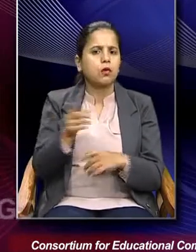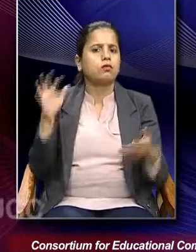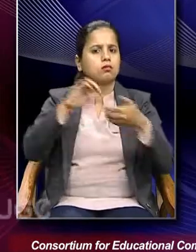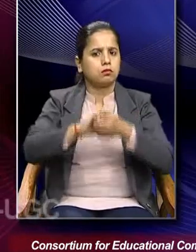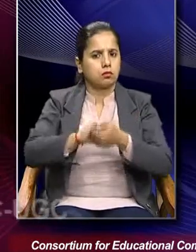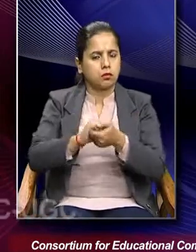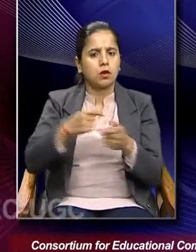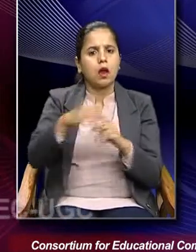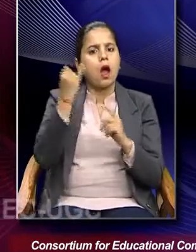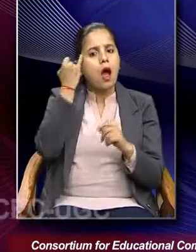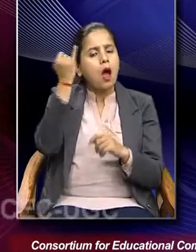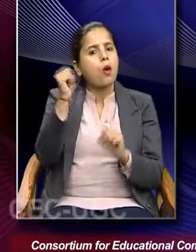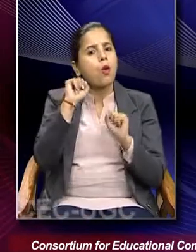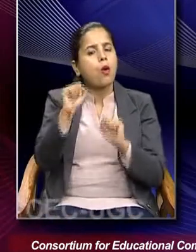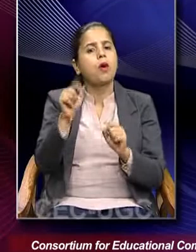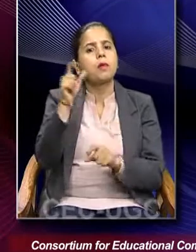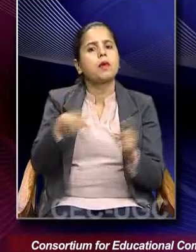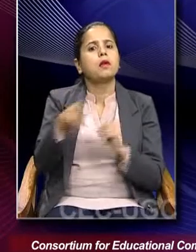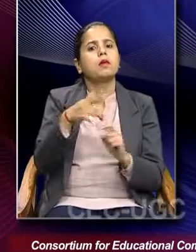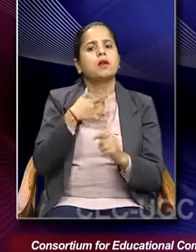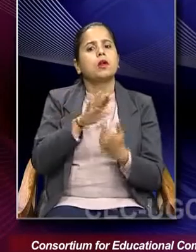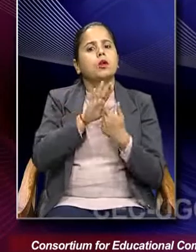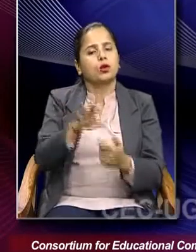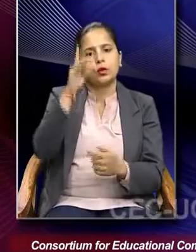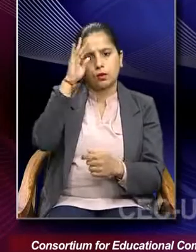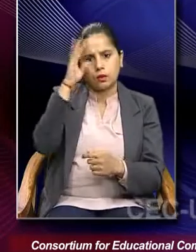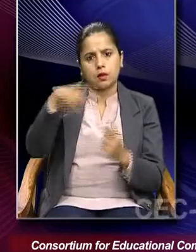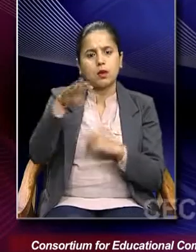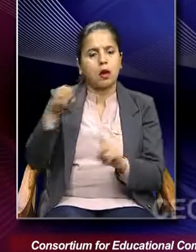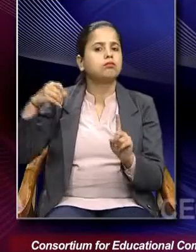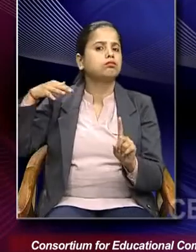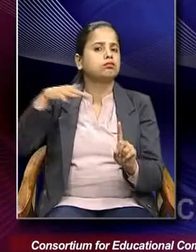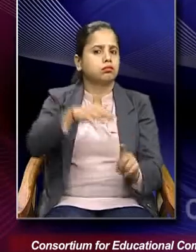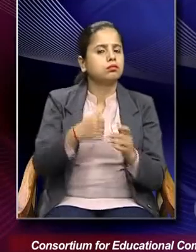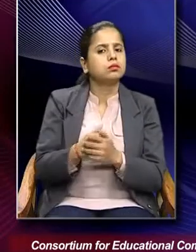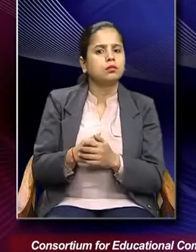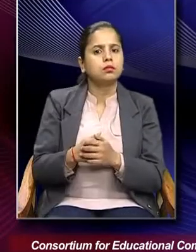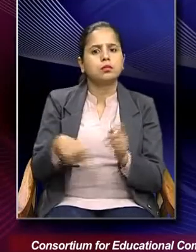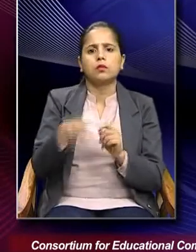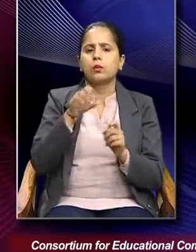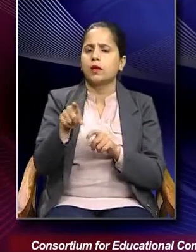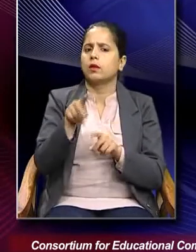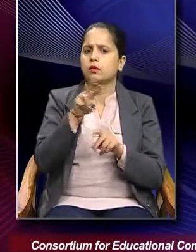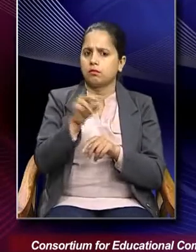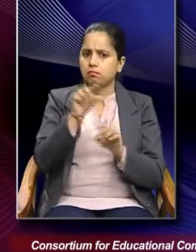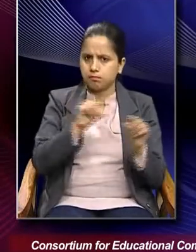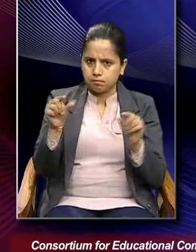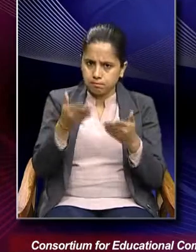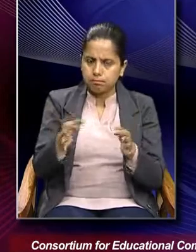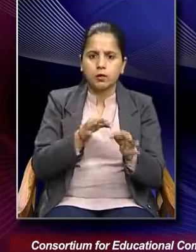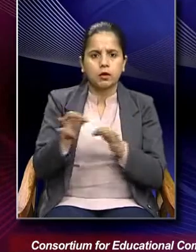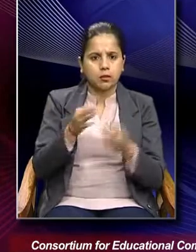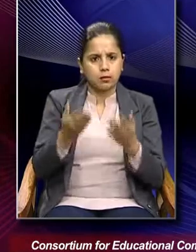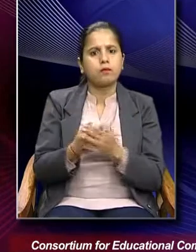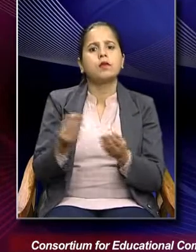which ideology or like theorist it is influenced, its definition, and